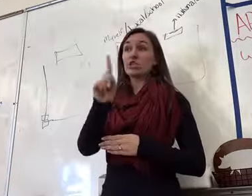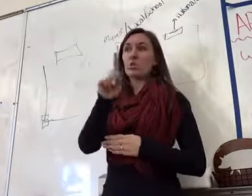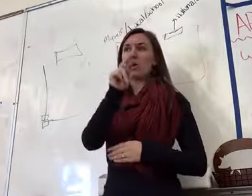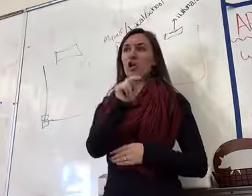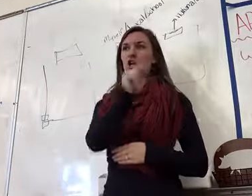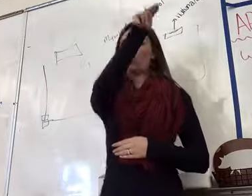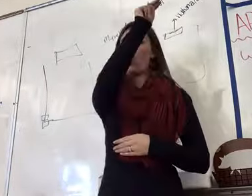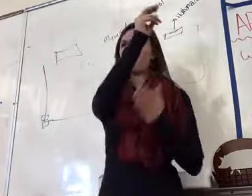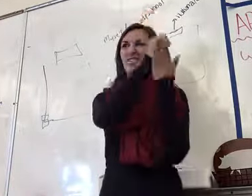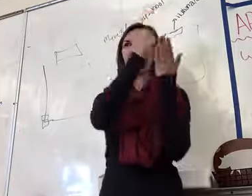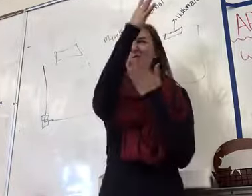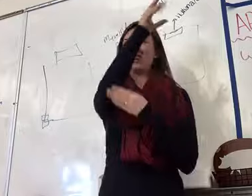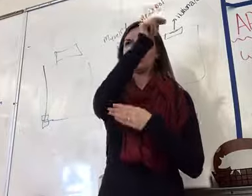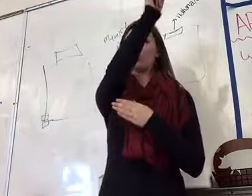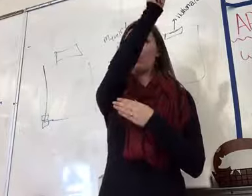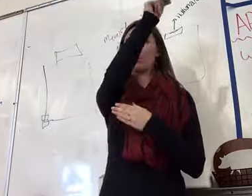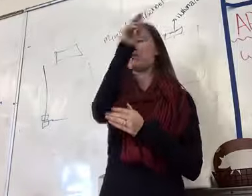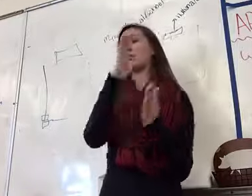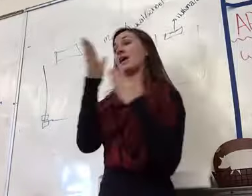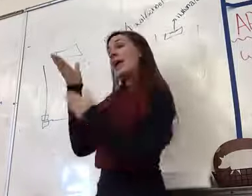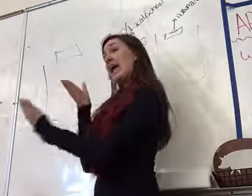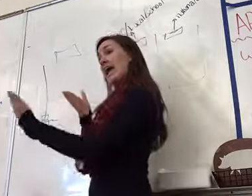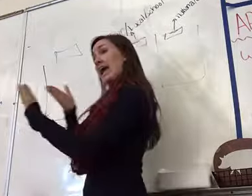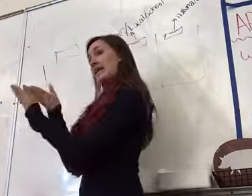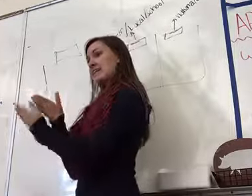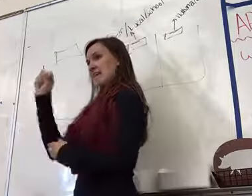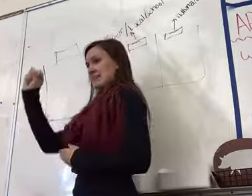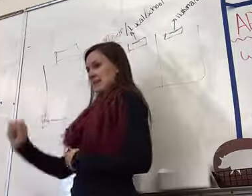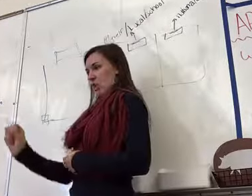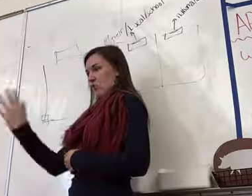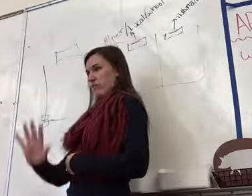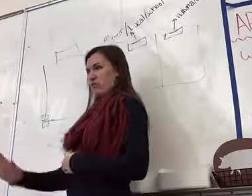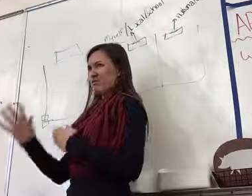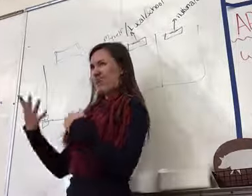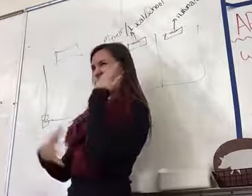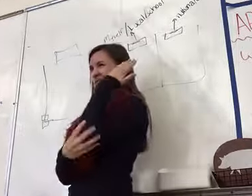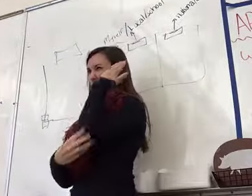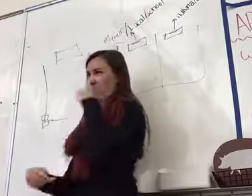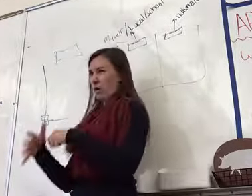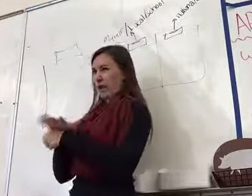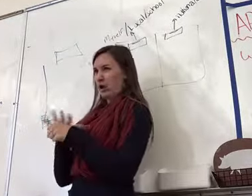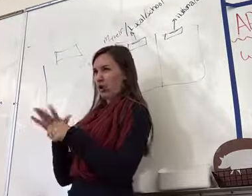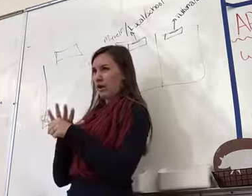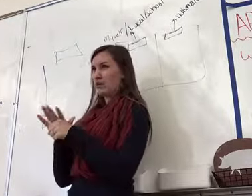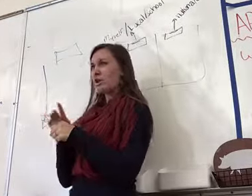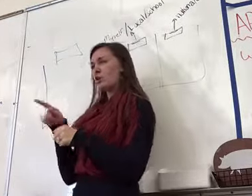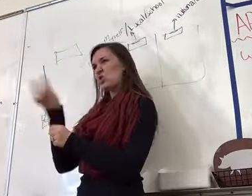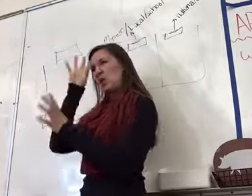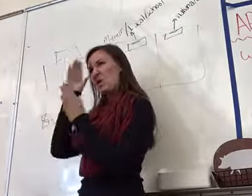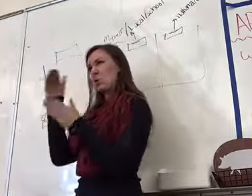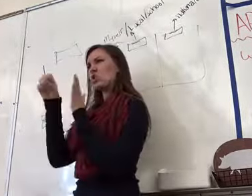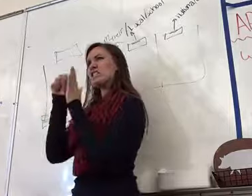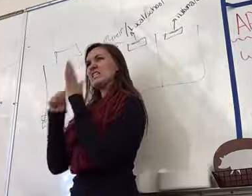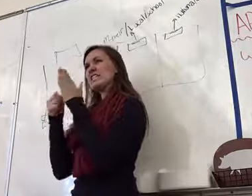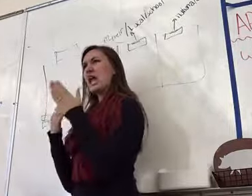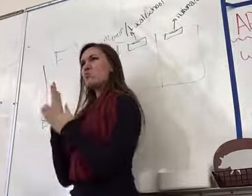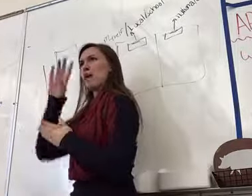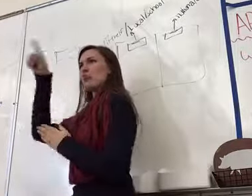poor south, agricultural south. States' rights versus national rights. Also, the term federalism itself, if you see